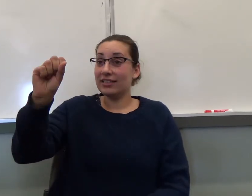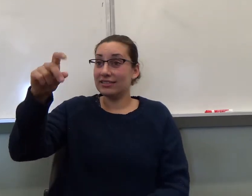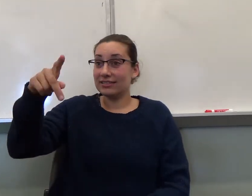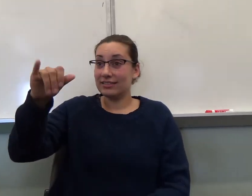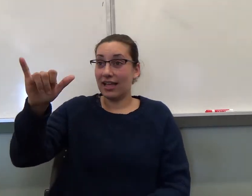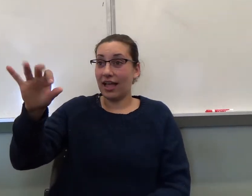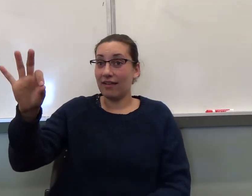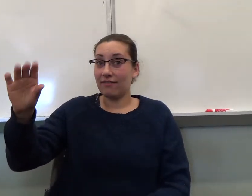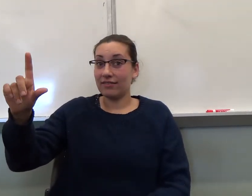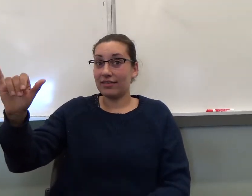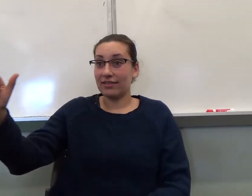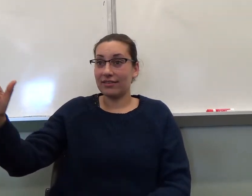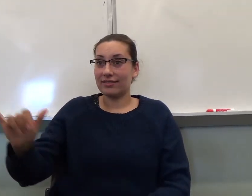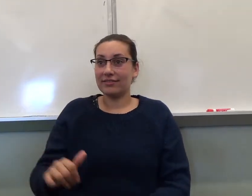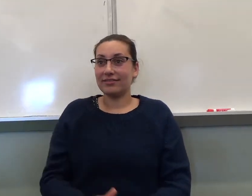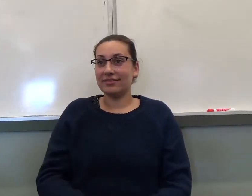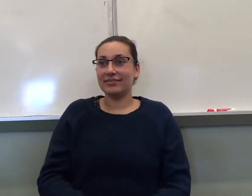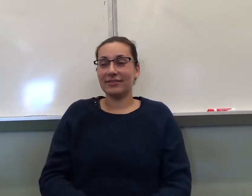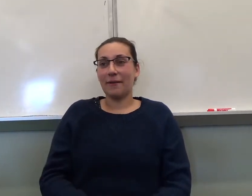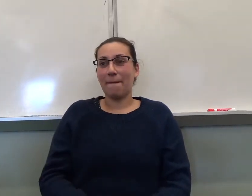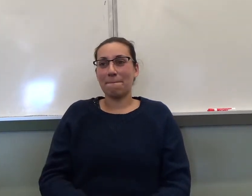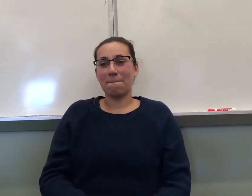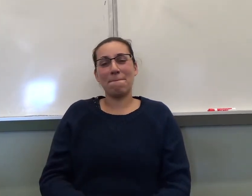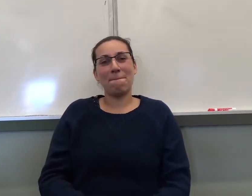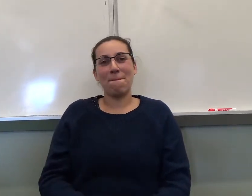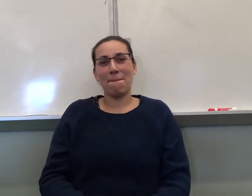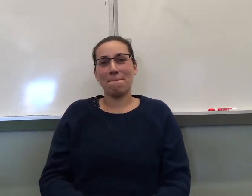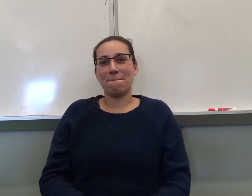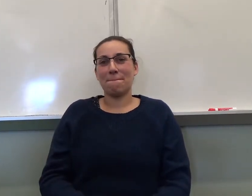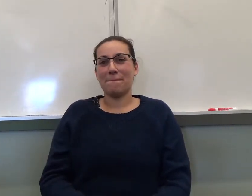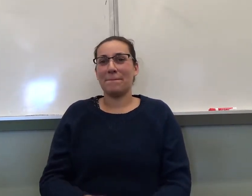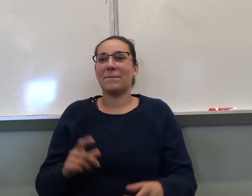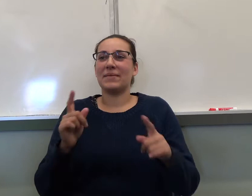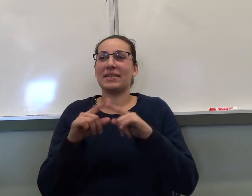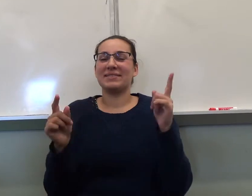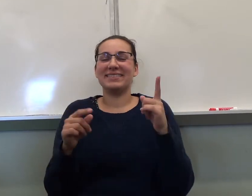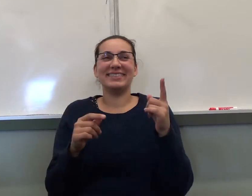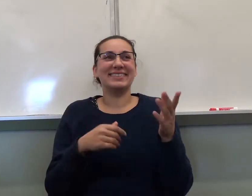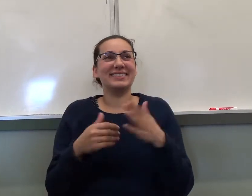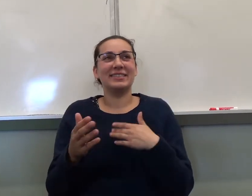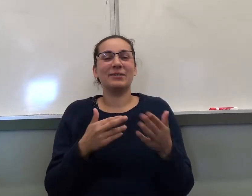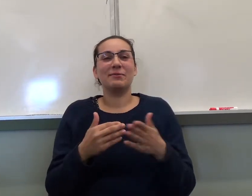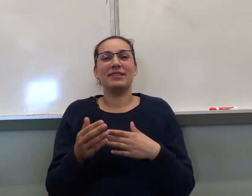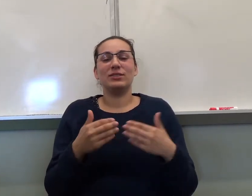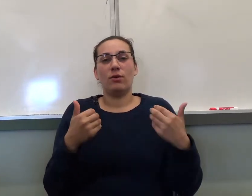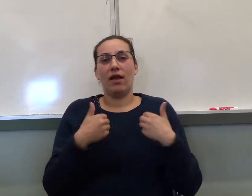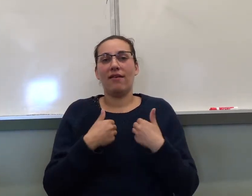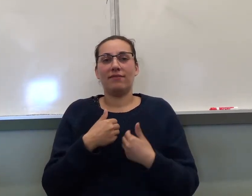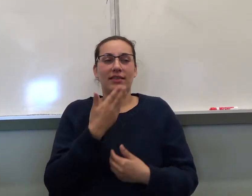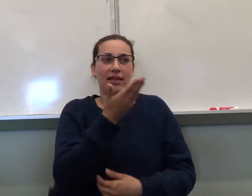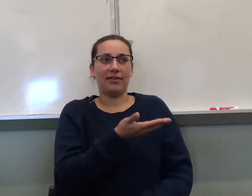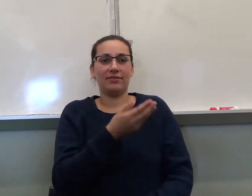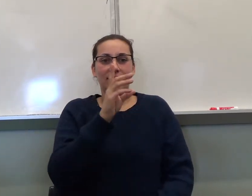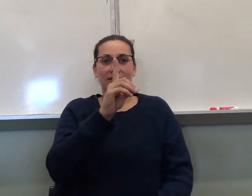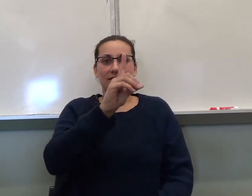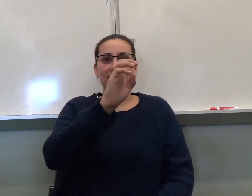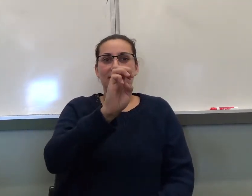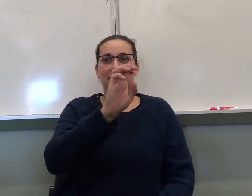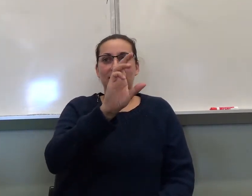and the U.S. customary. But you've got there, basically you've got a decameter there, huh? A decimeter, I'm